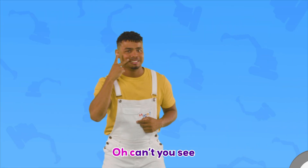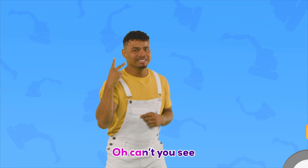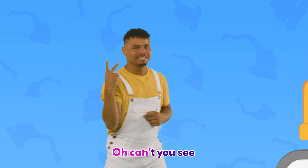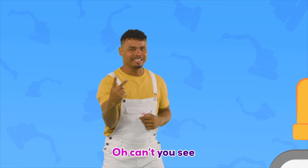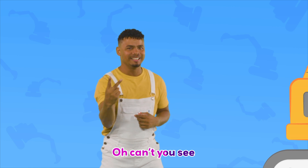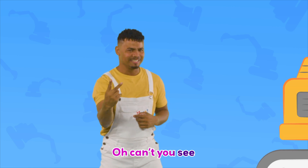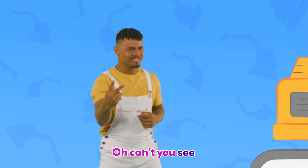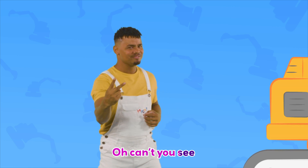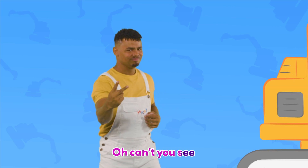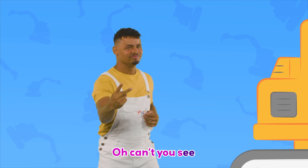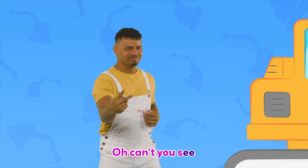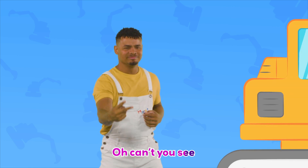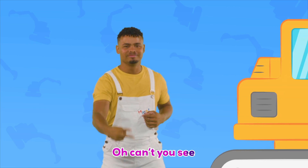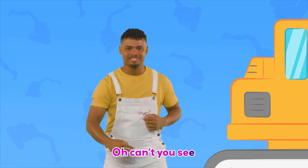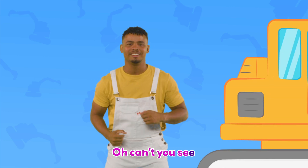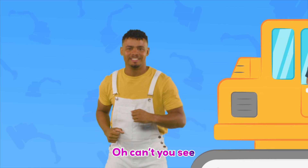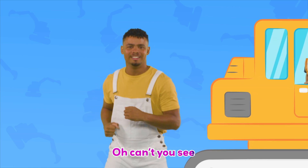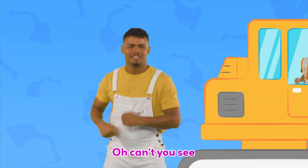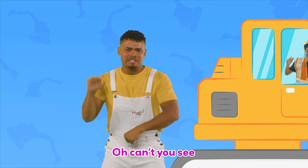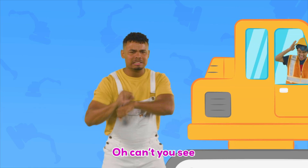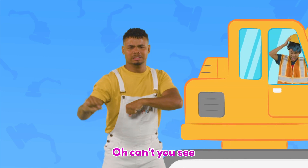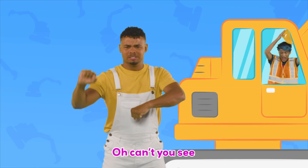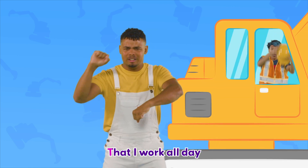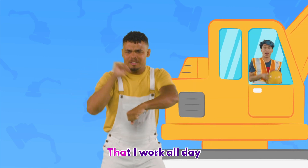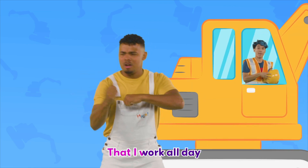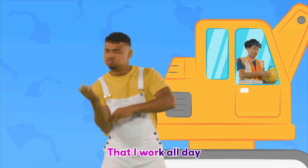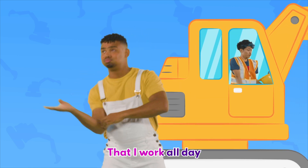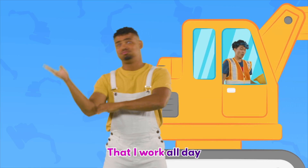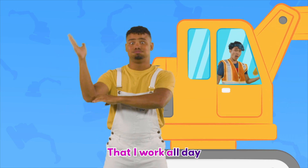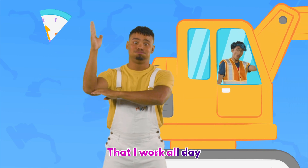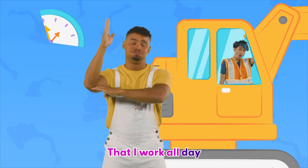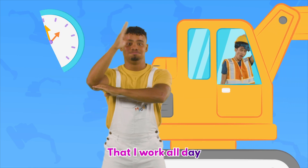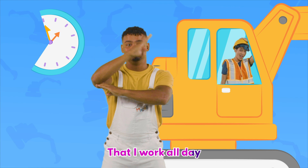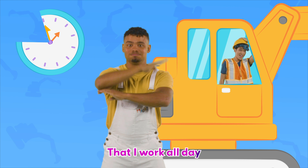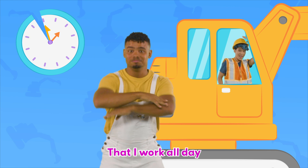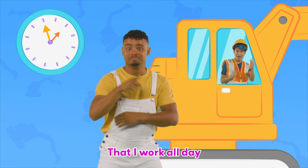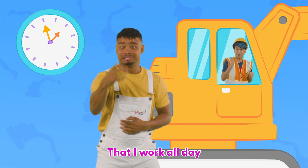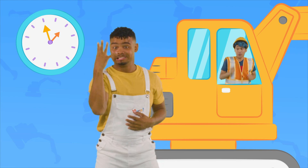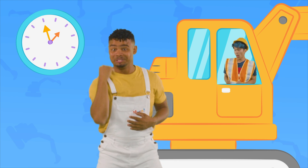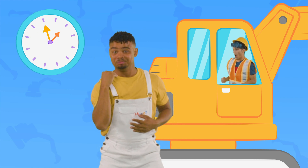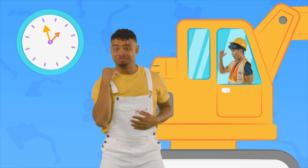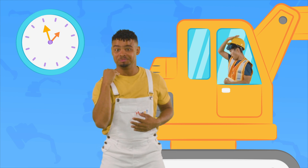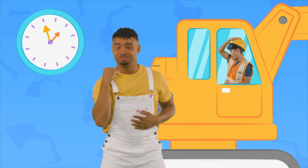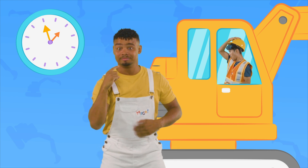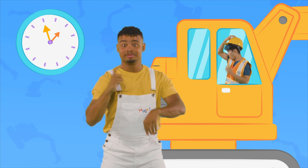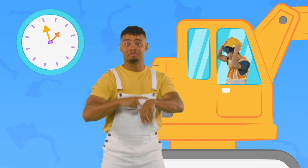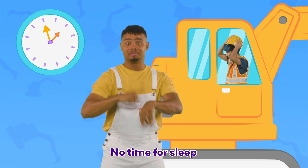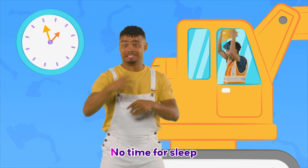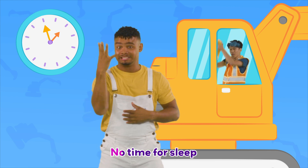can't you see, that I work all day Do you ever sleep? No